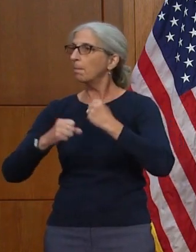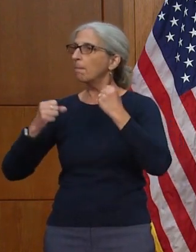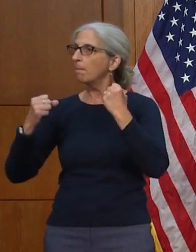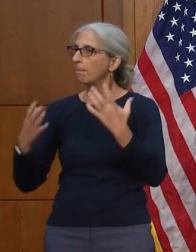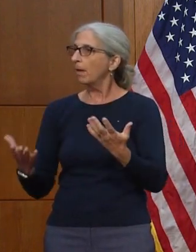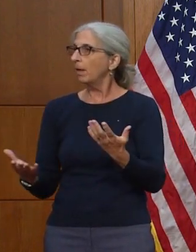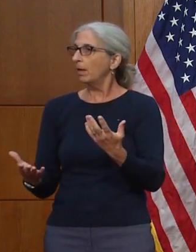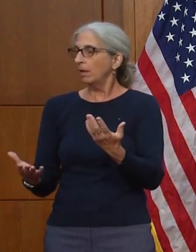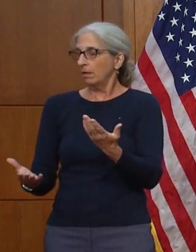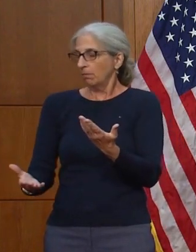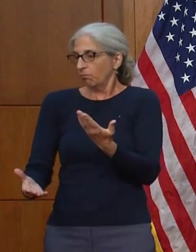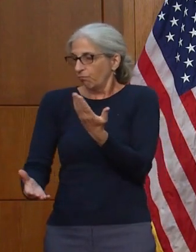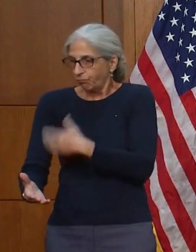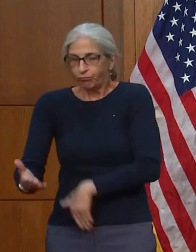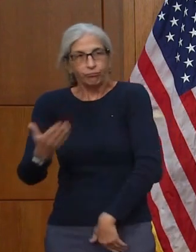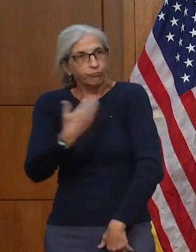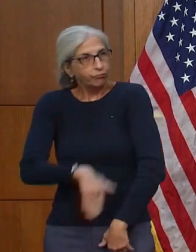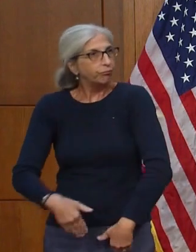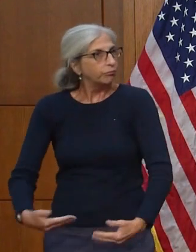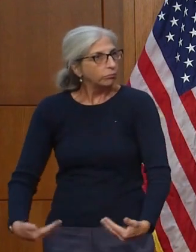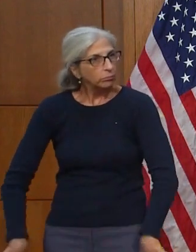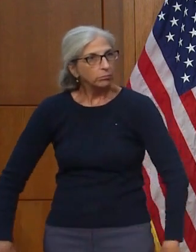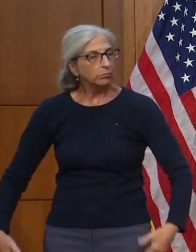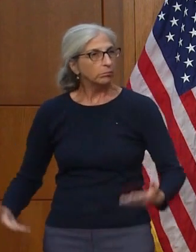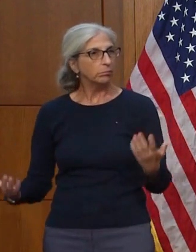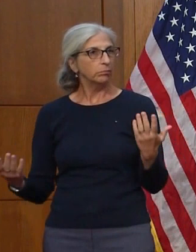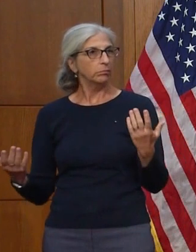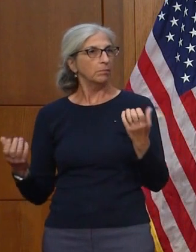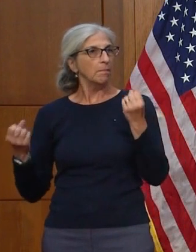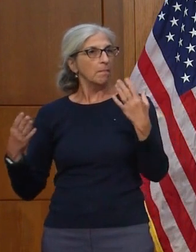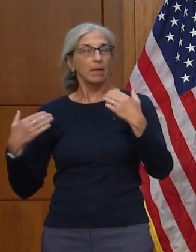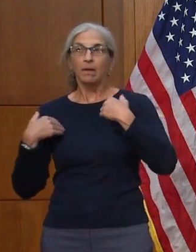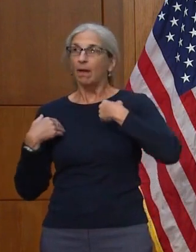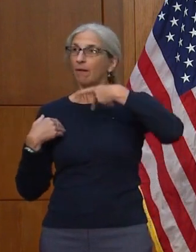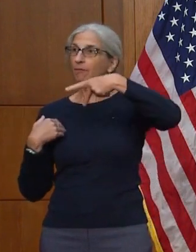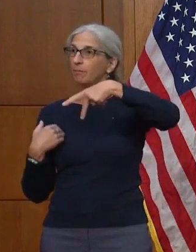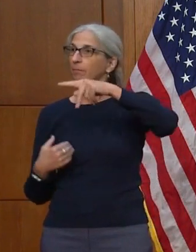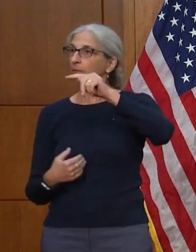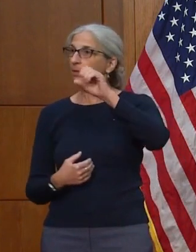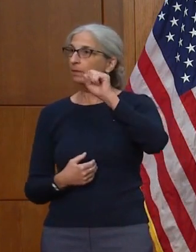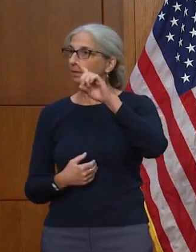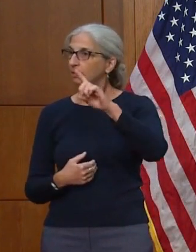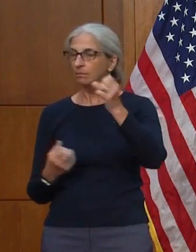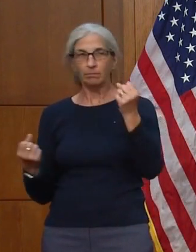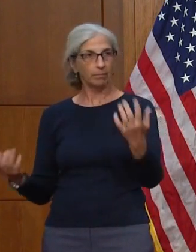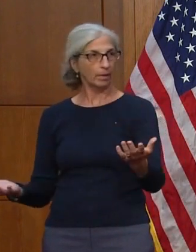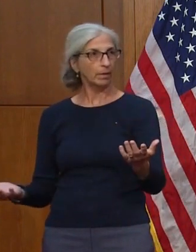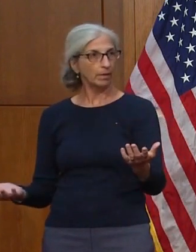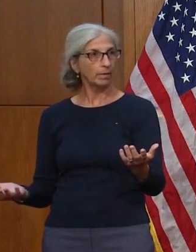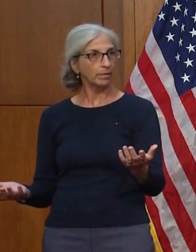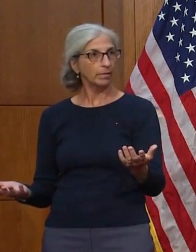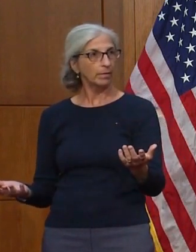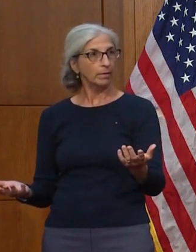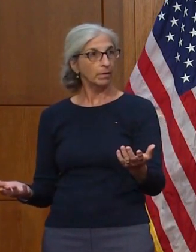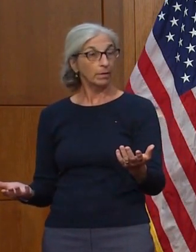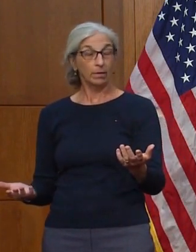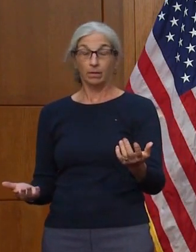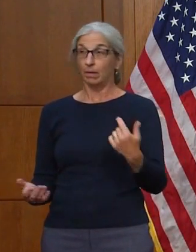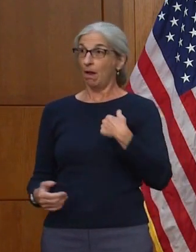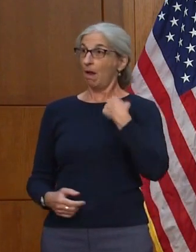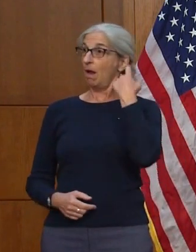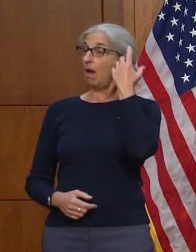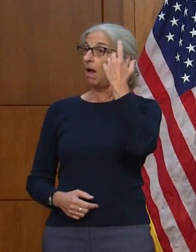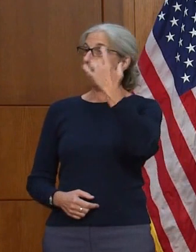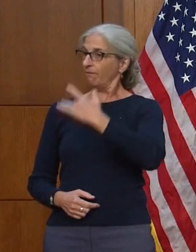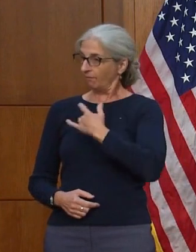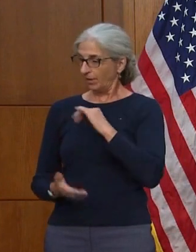limbs. A lot of them are suffering from post-traumatic stress disorder. And I consider them